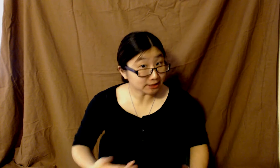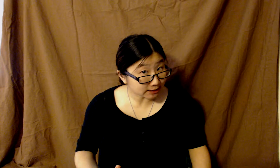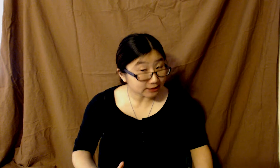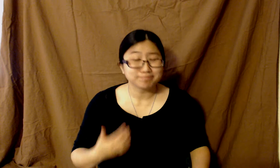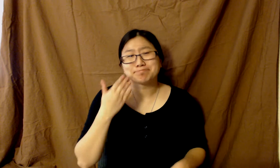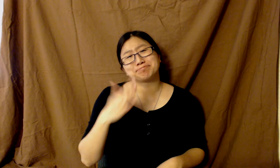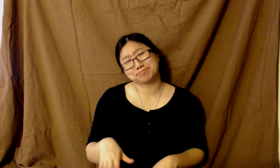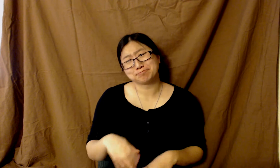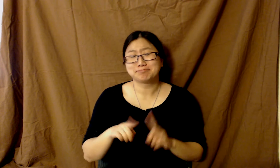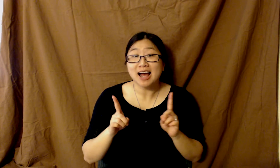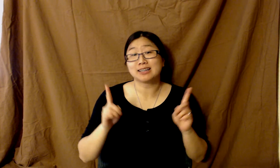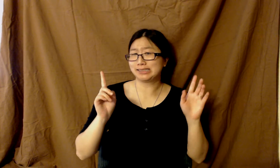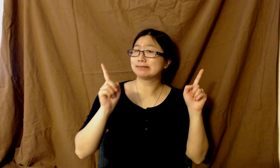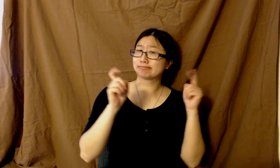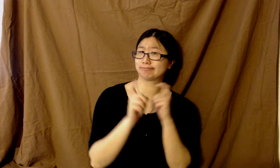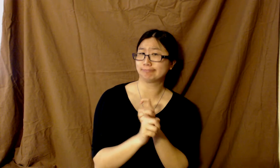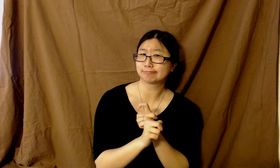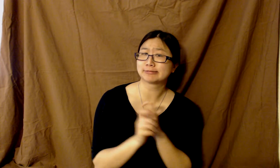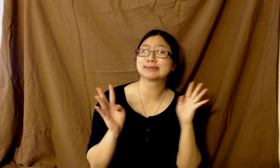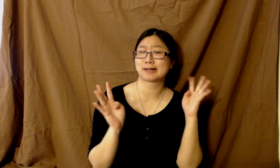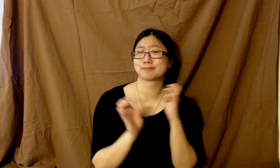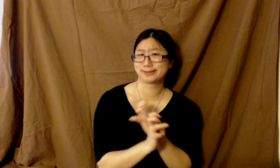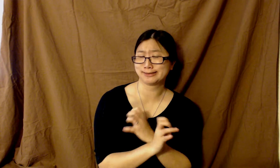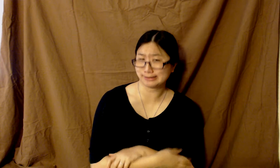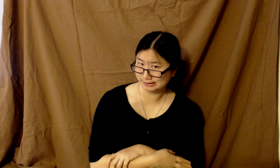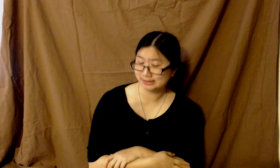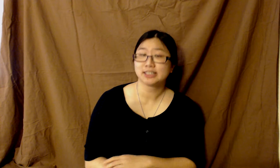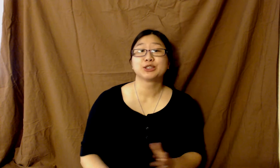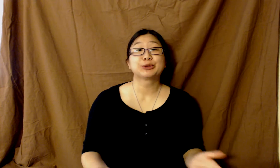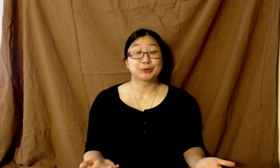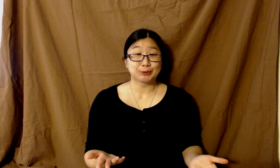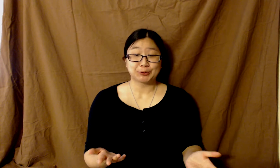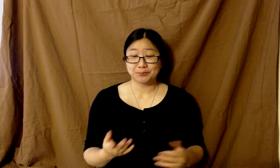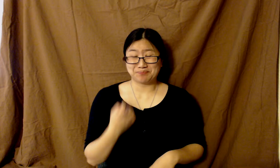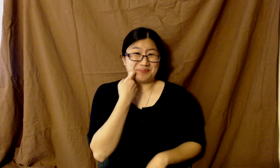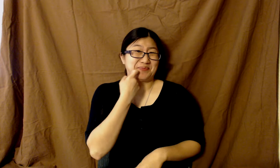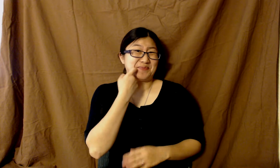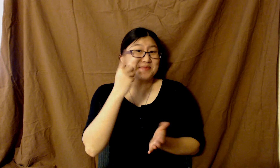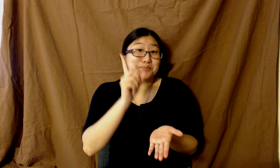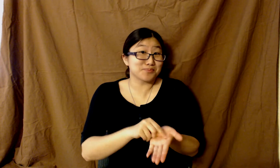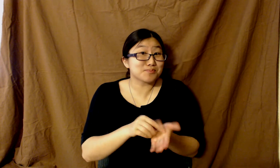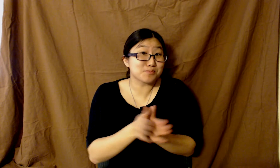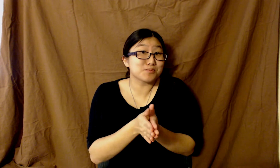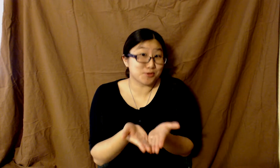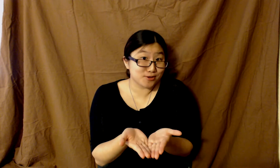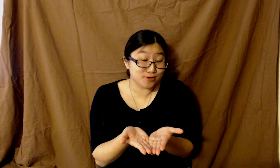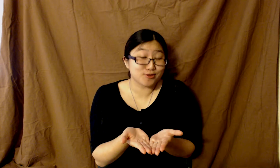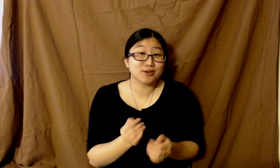on this. And every day now that I open my email, or when I go to a reading, or even when I go to a